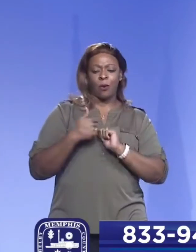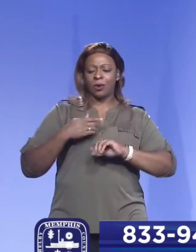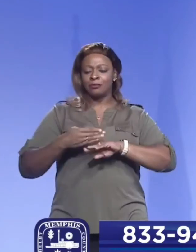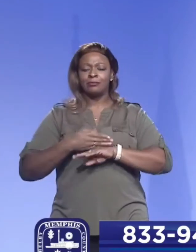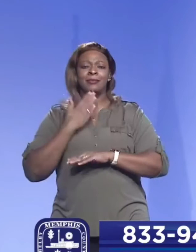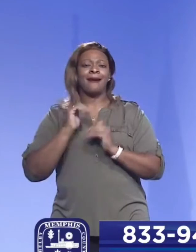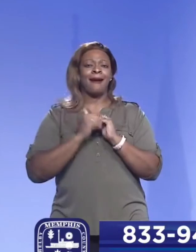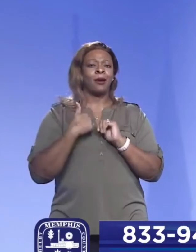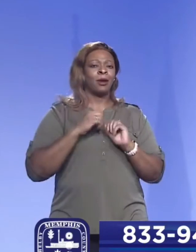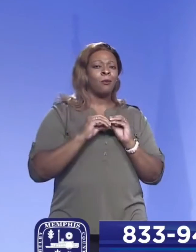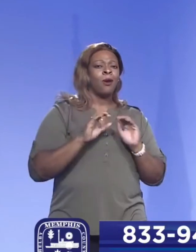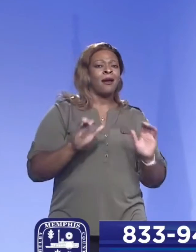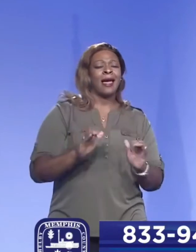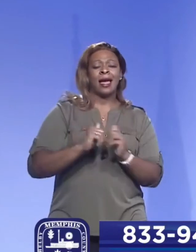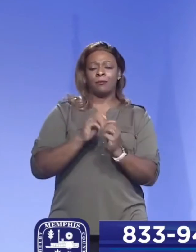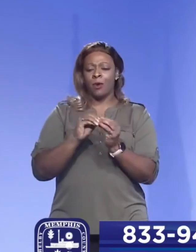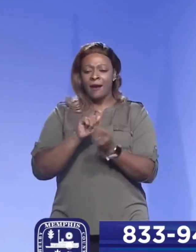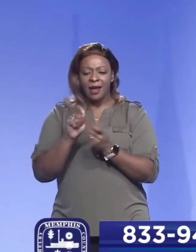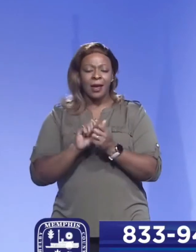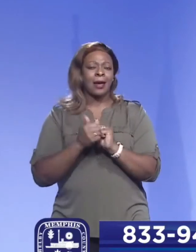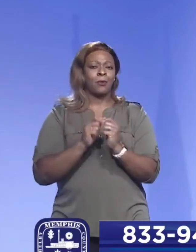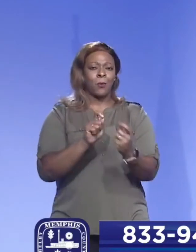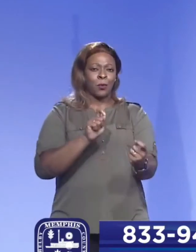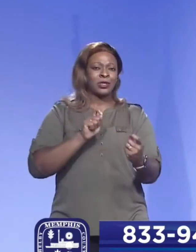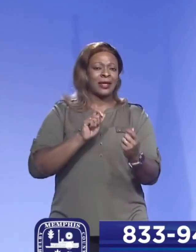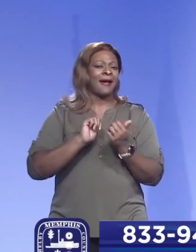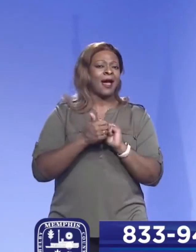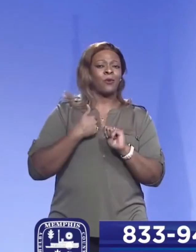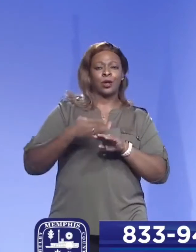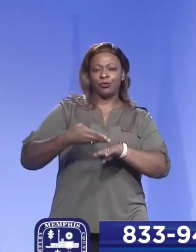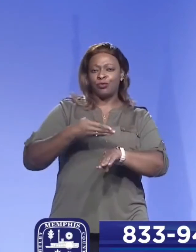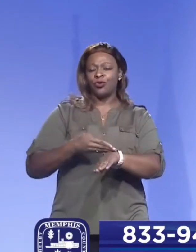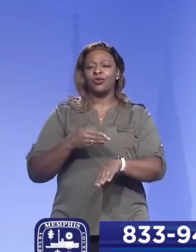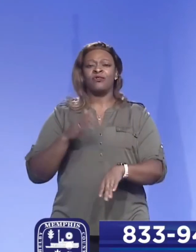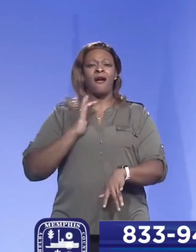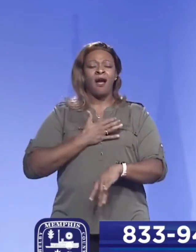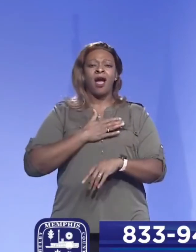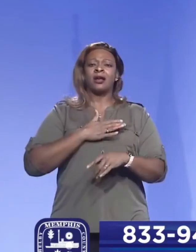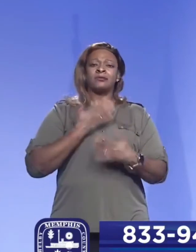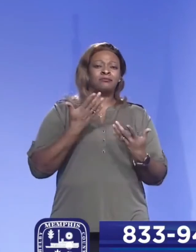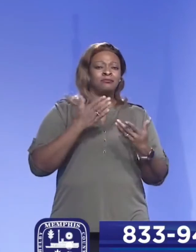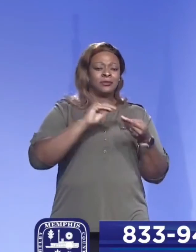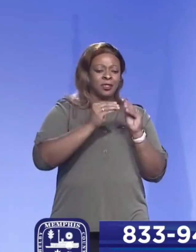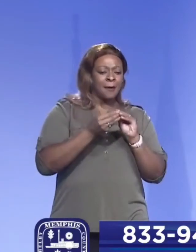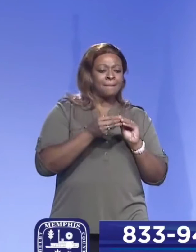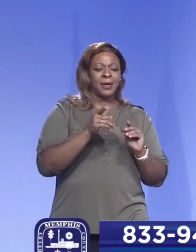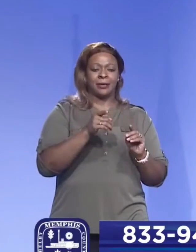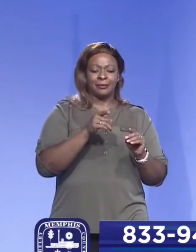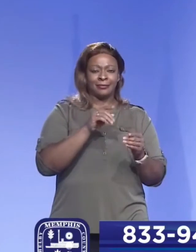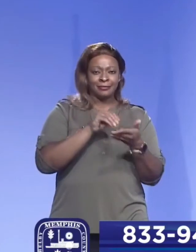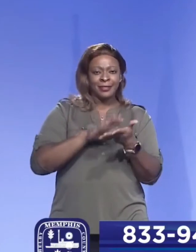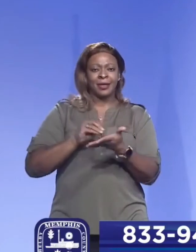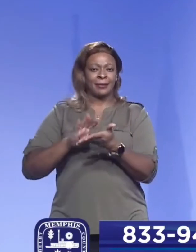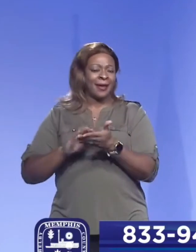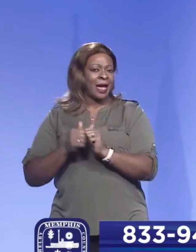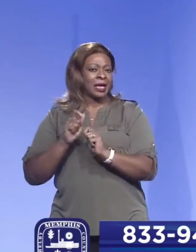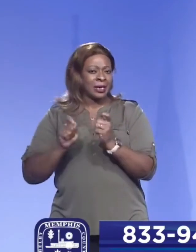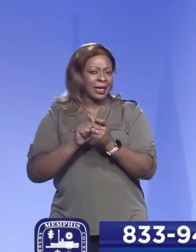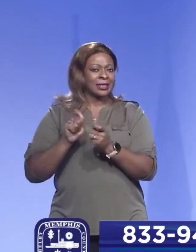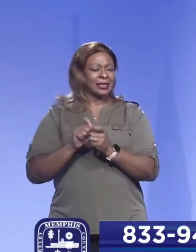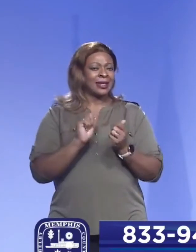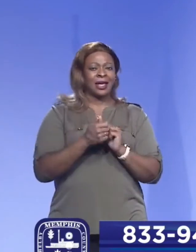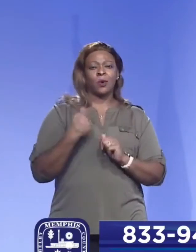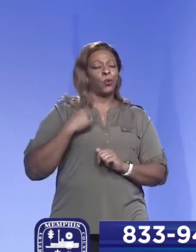How can we be more accurate? How can we be more precise? How can we improve the coding underlying the numbers? And so we're